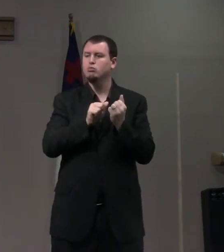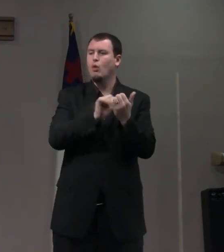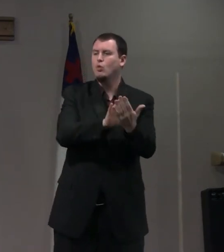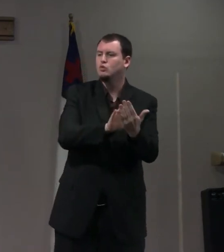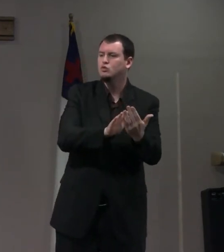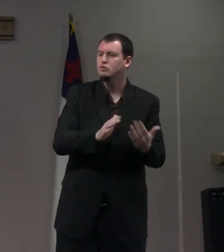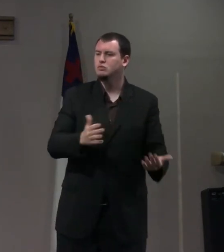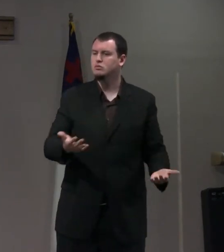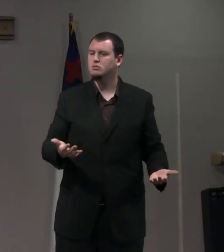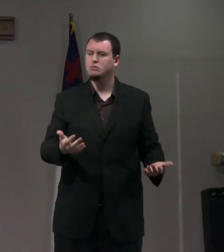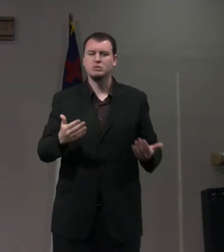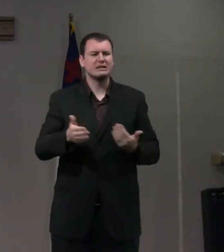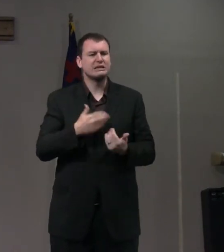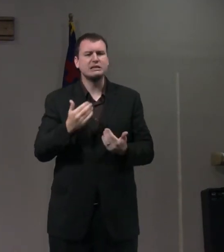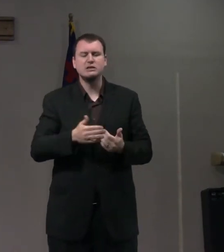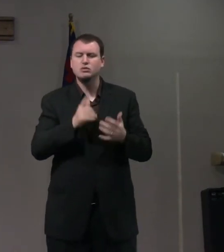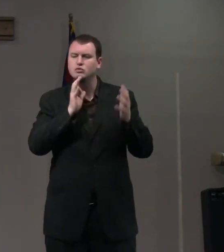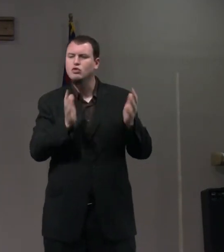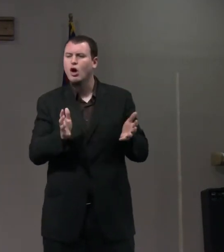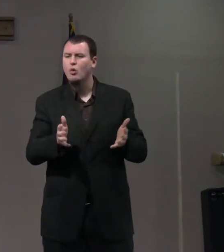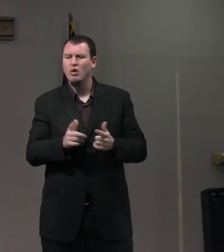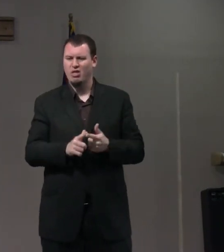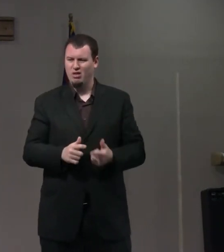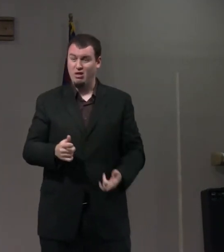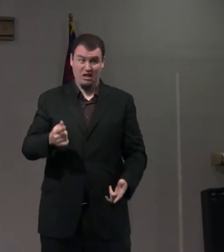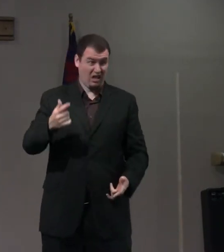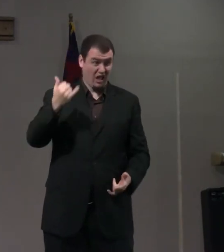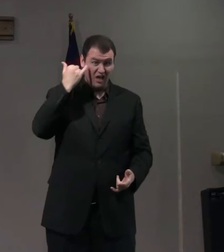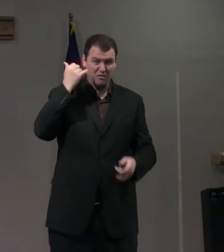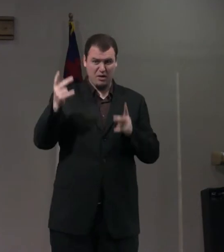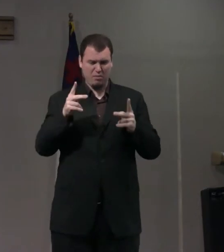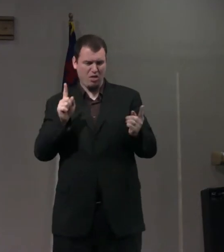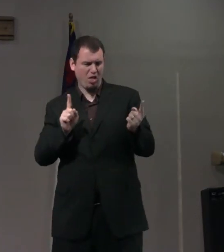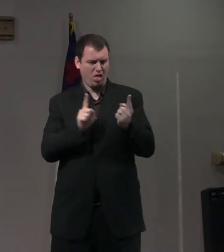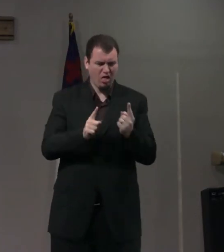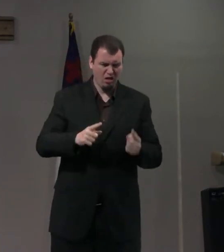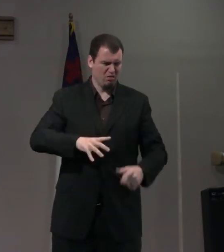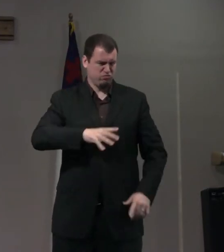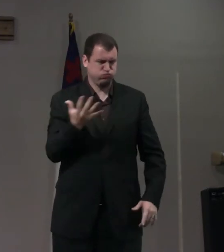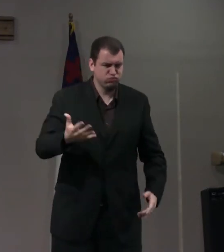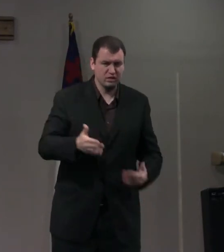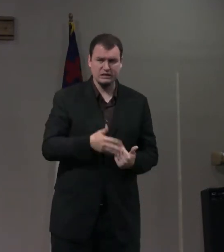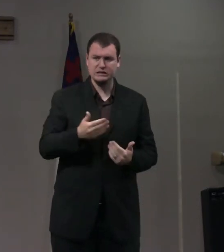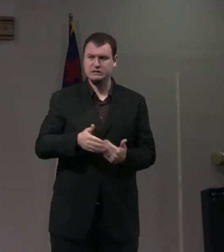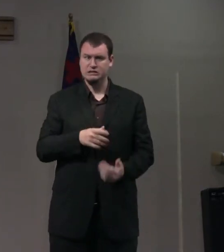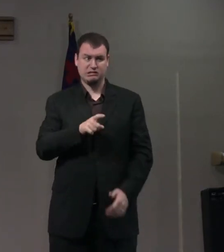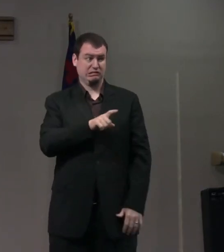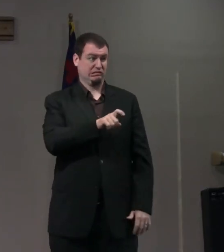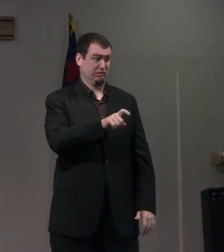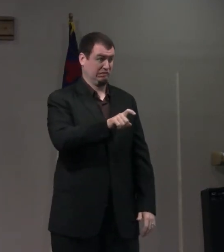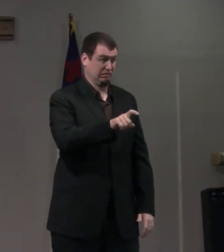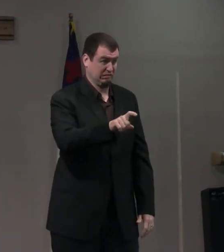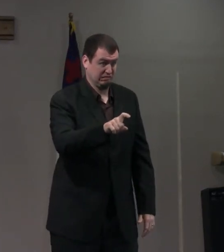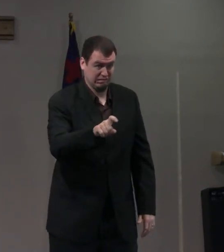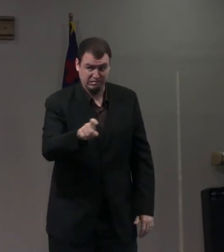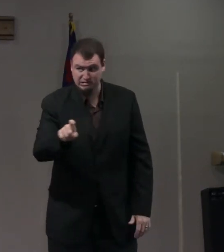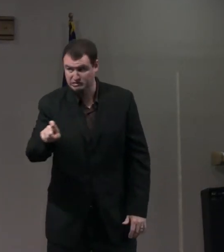become more approachable, easy to talk to. If people see that you get upset